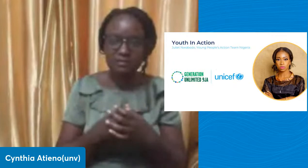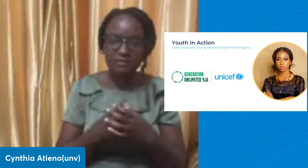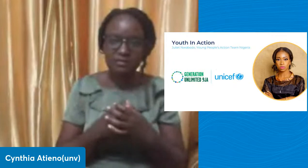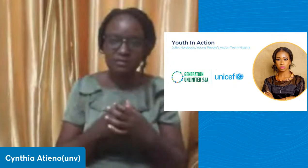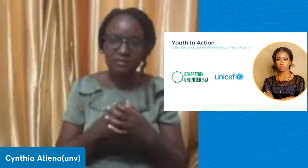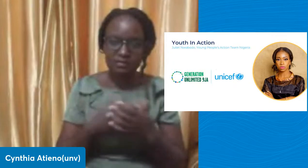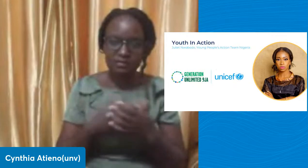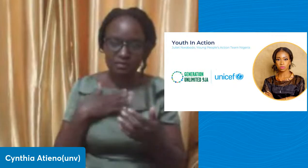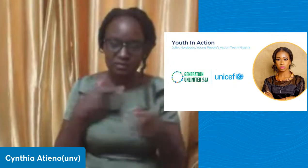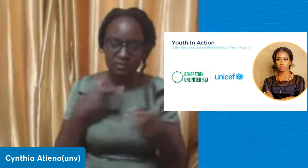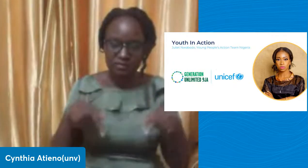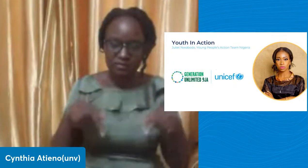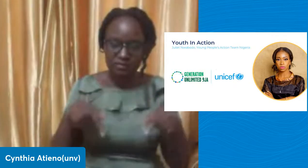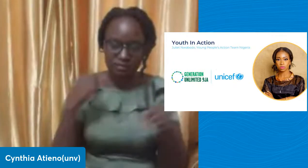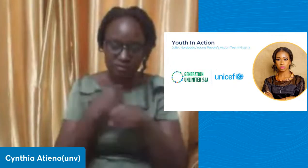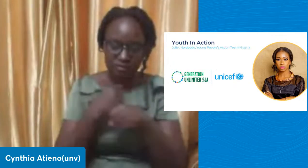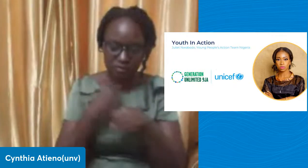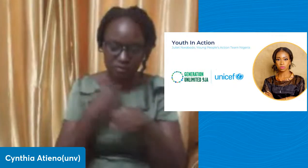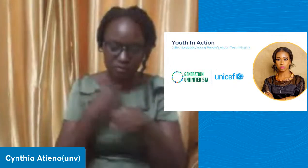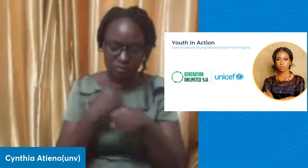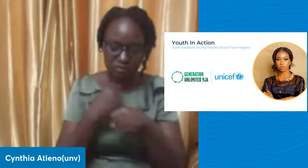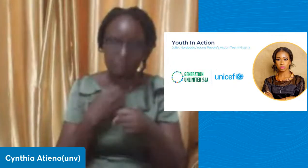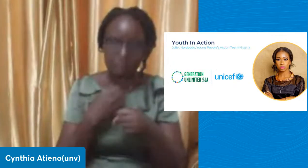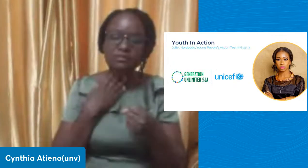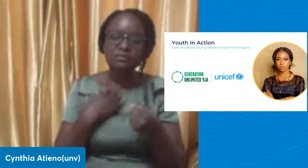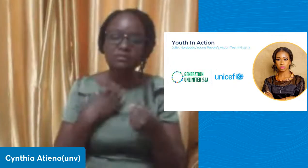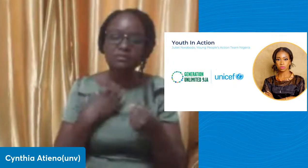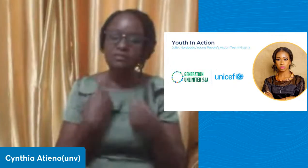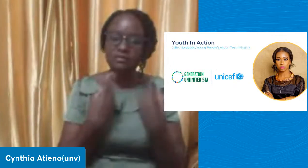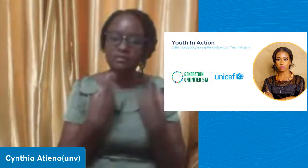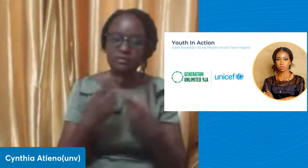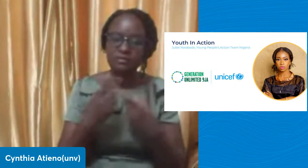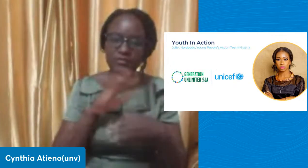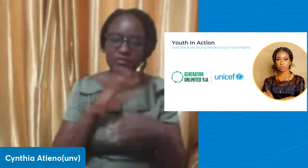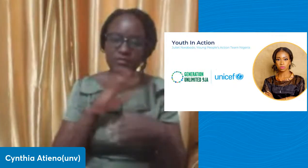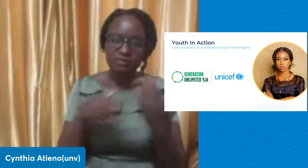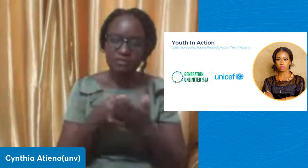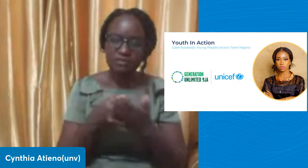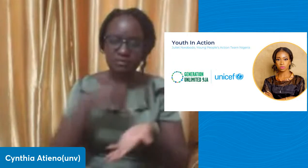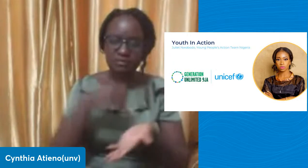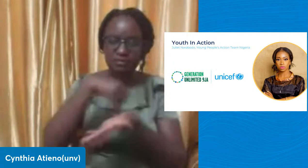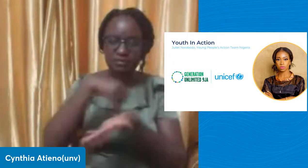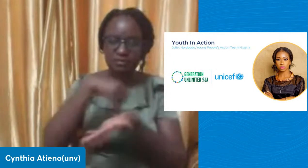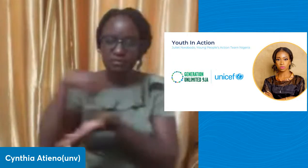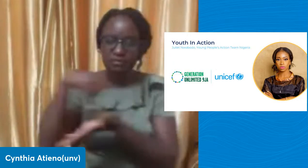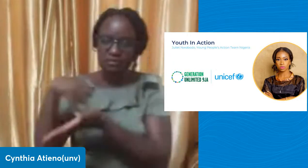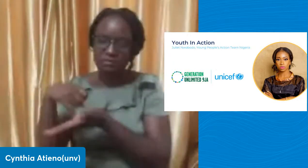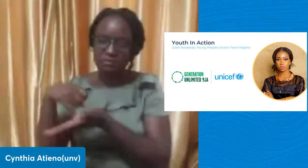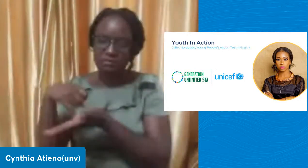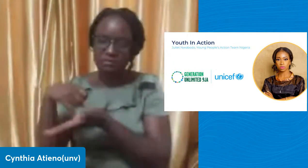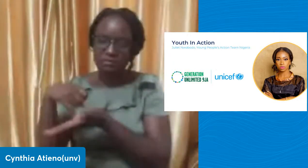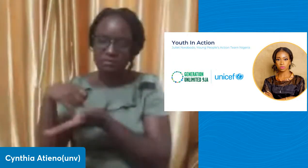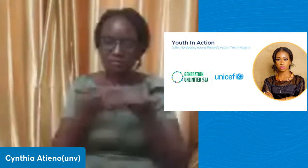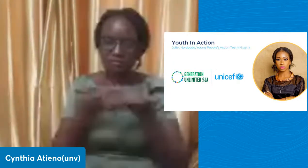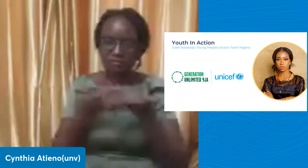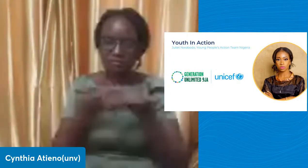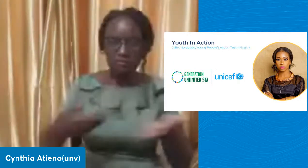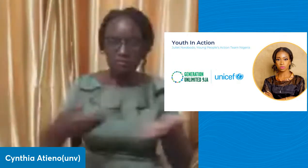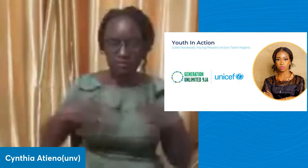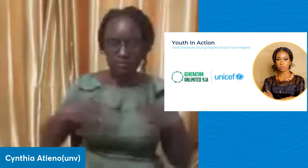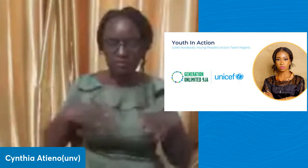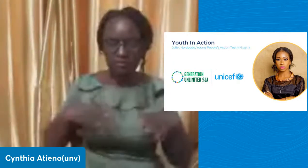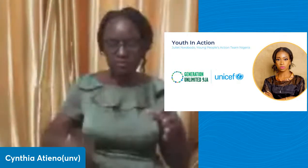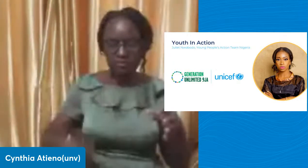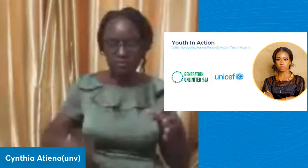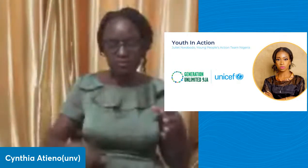talk about volunteering and inclusion, especially as a young person. And it's a pleasure to be here.